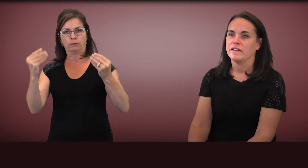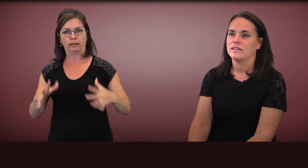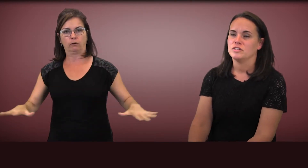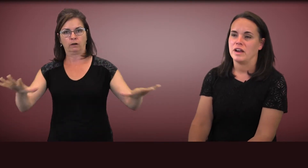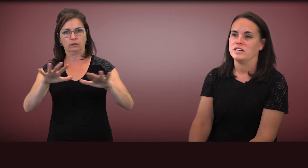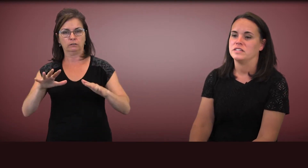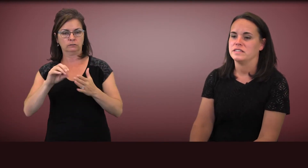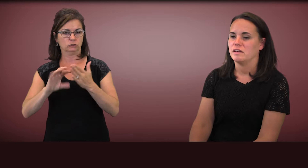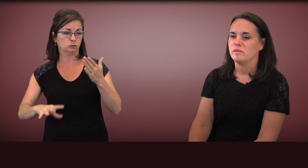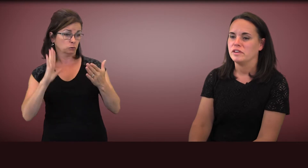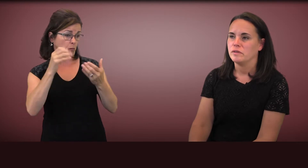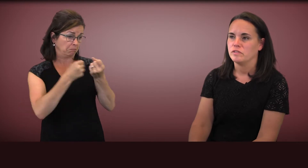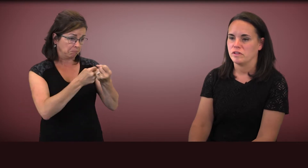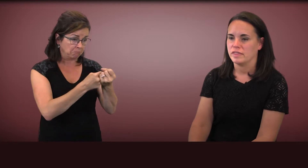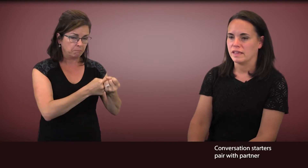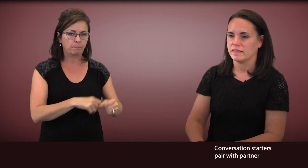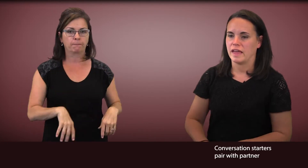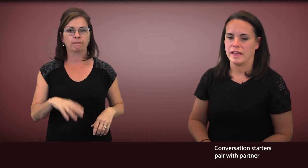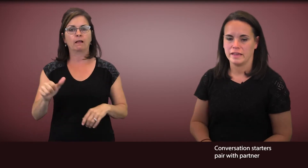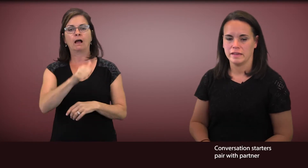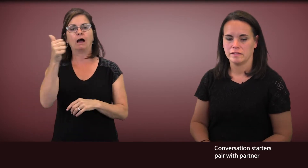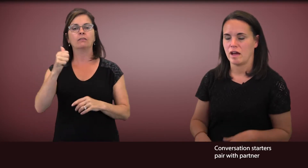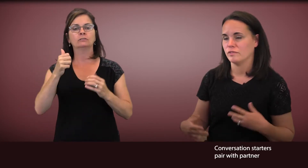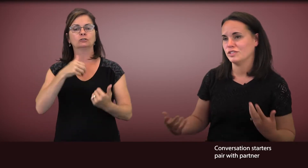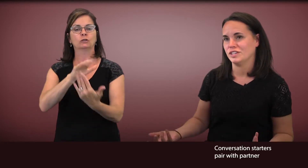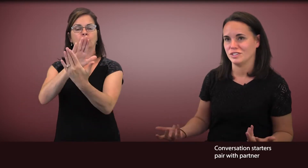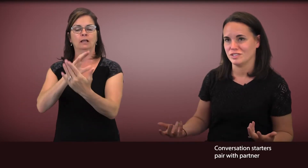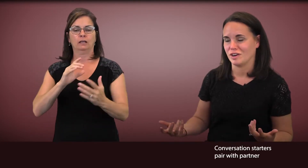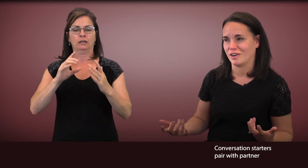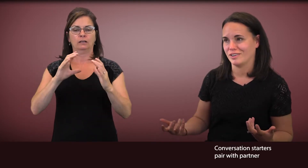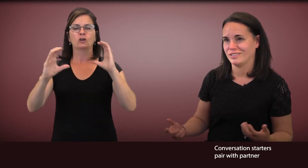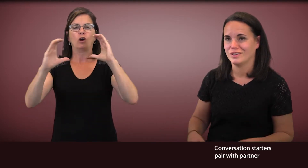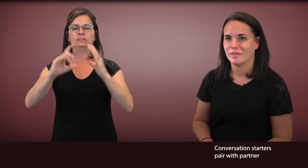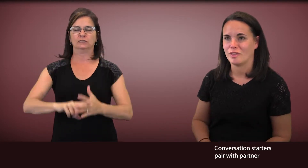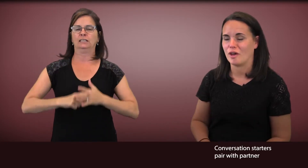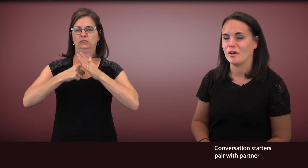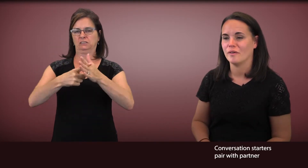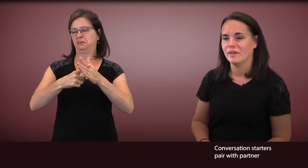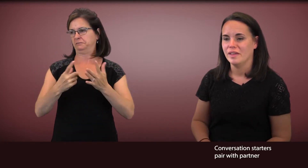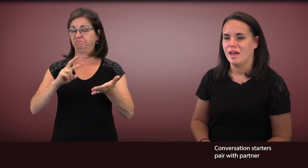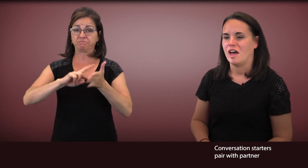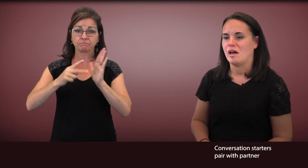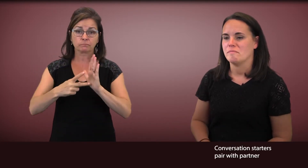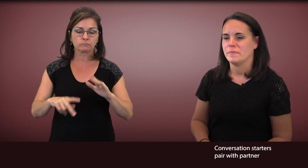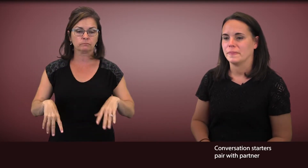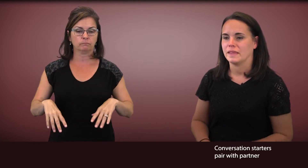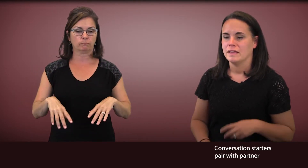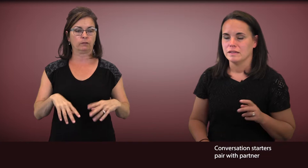Some other strategies that have been used are things like conversation starters. So